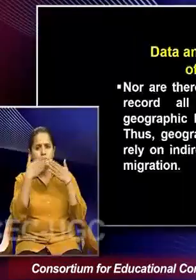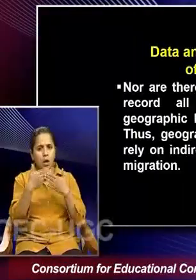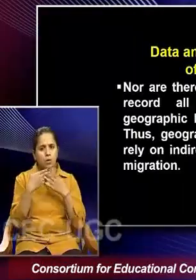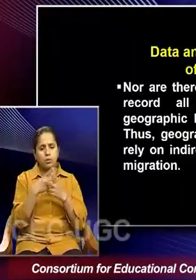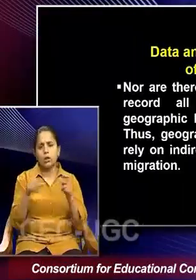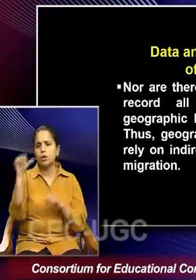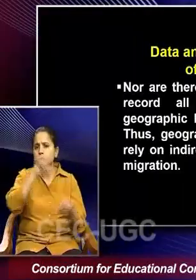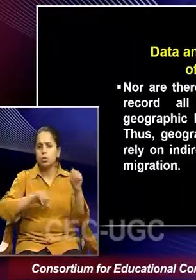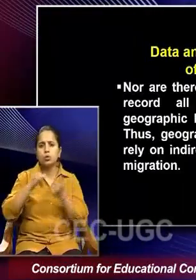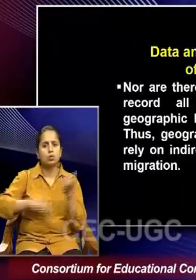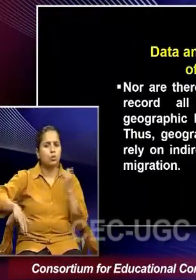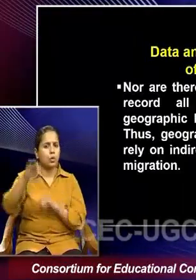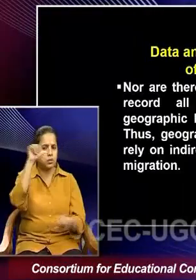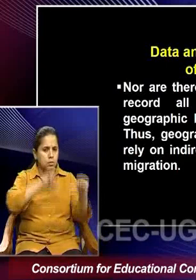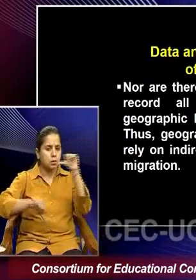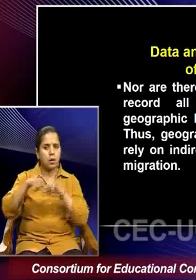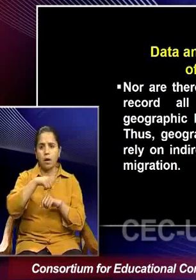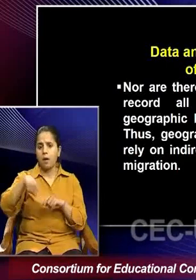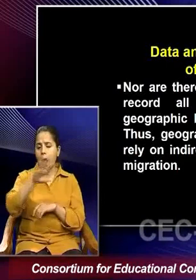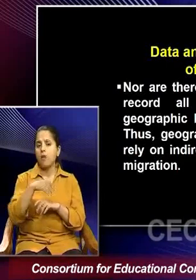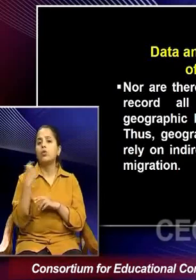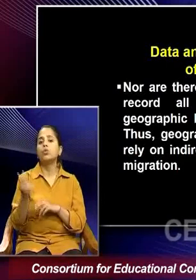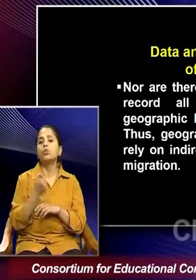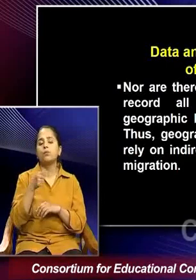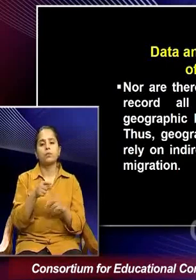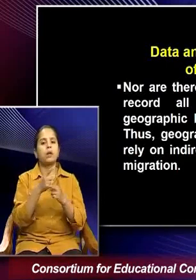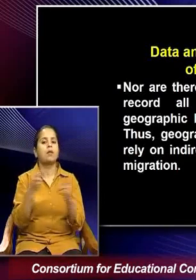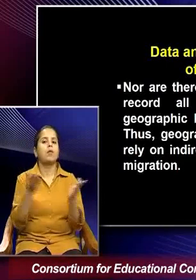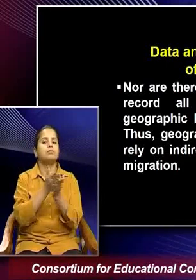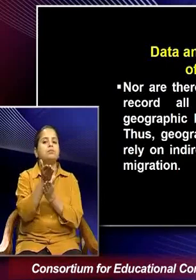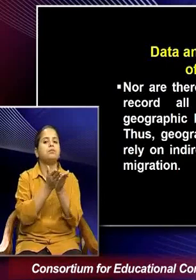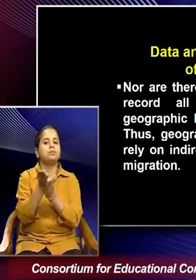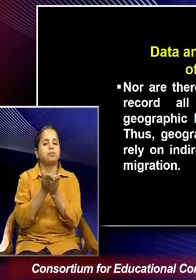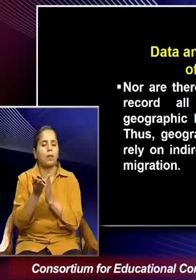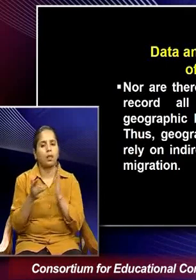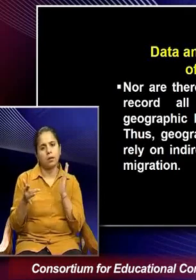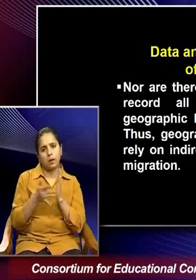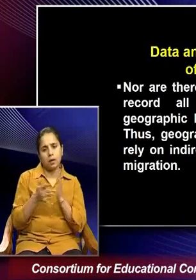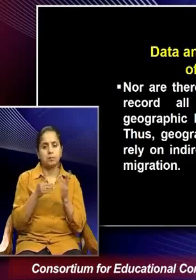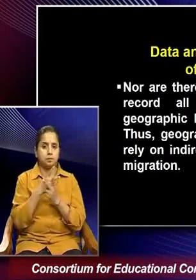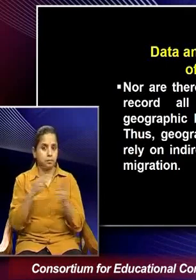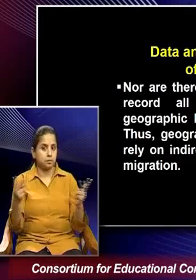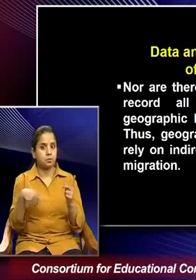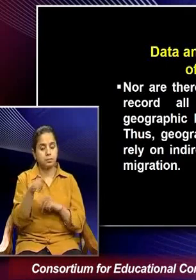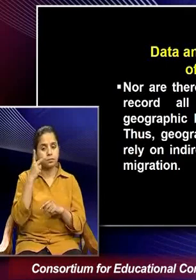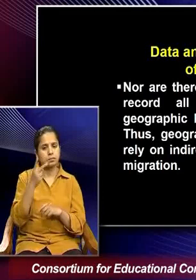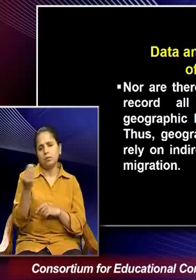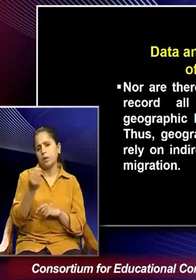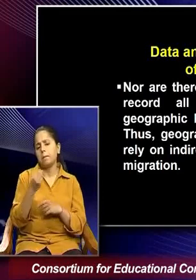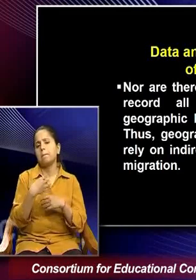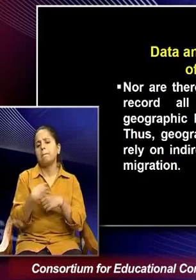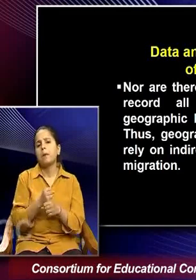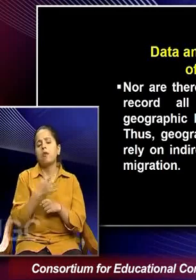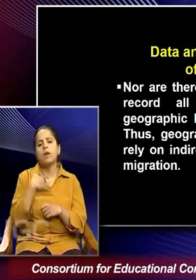social scientists have been using different methods and techniques to make some